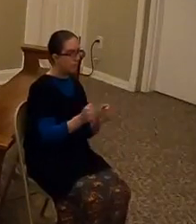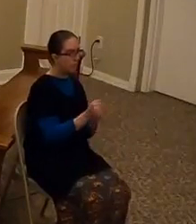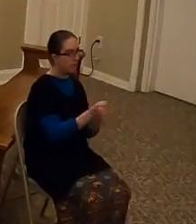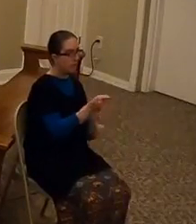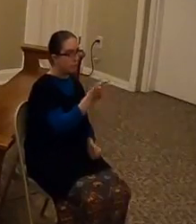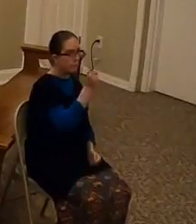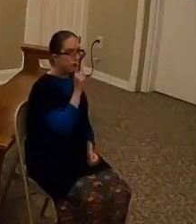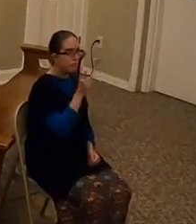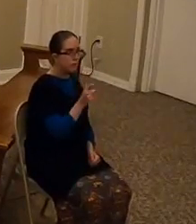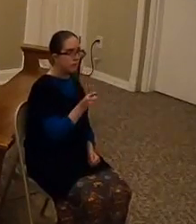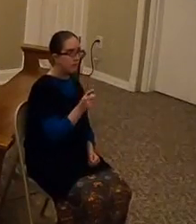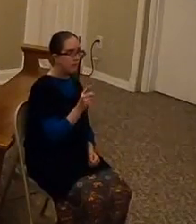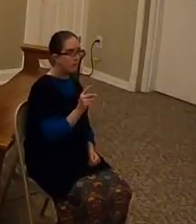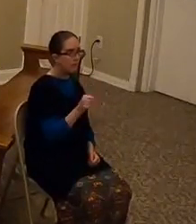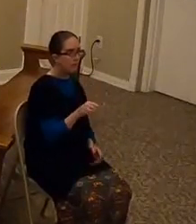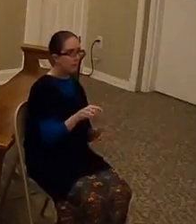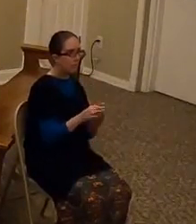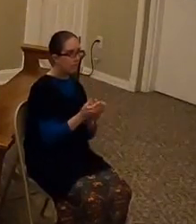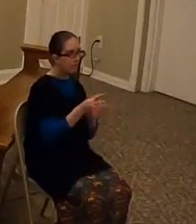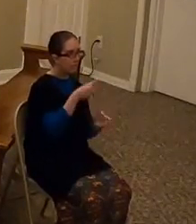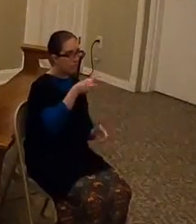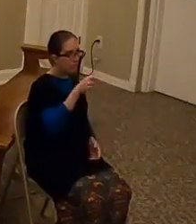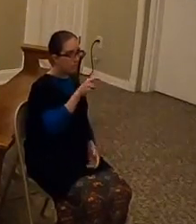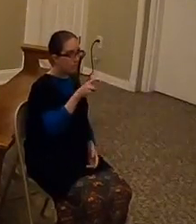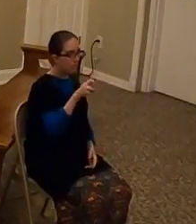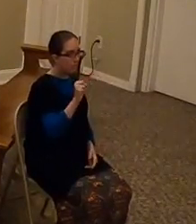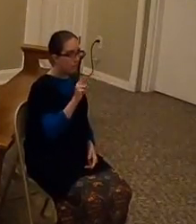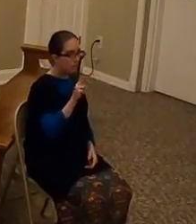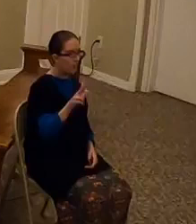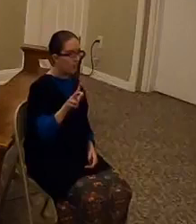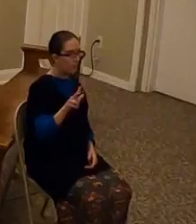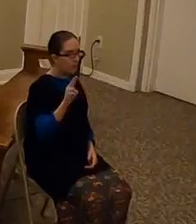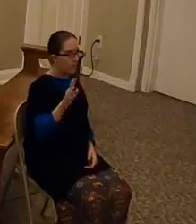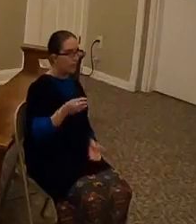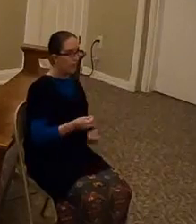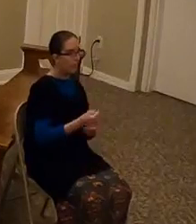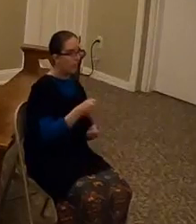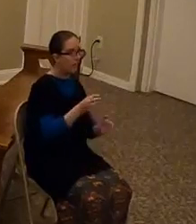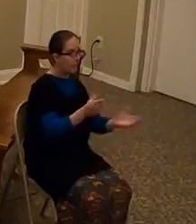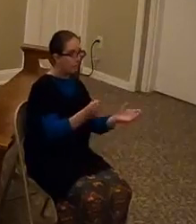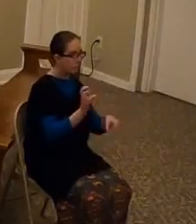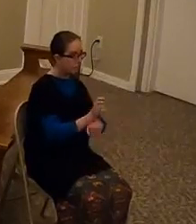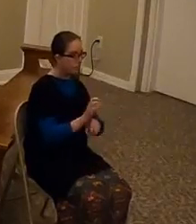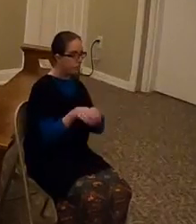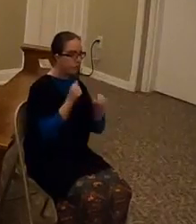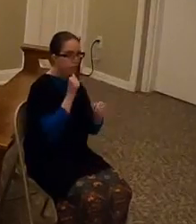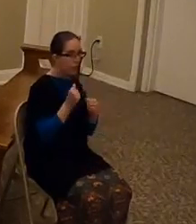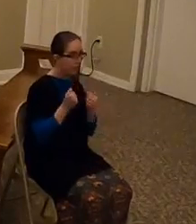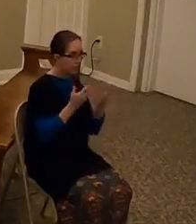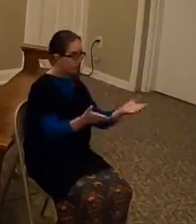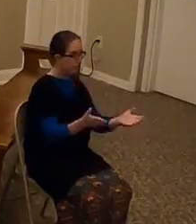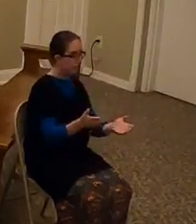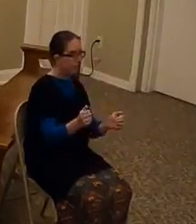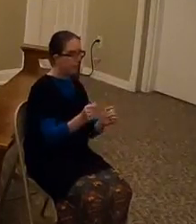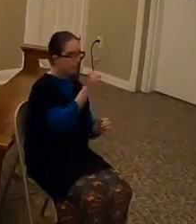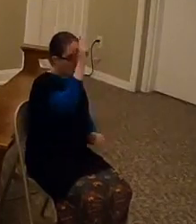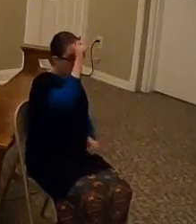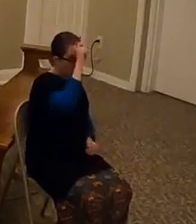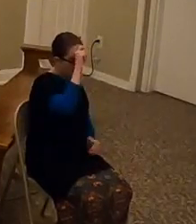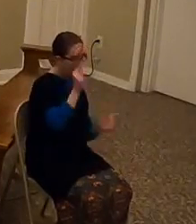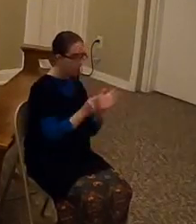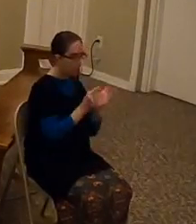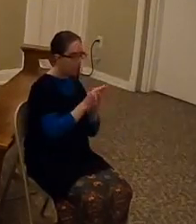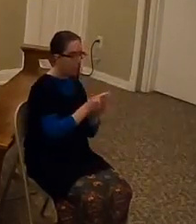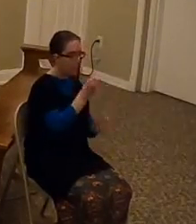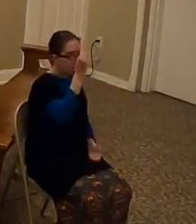to have that. Amen. The Word tells us in Proverbs 23:23, buy the truth and sell it not. Also wisdom and